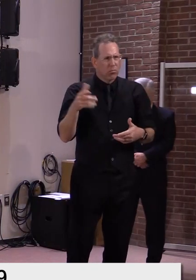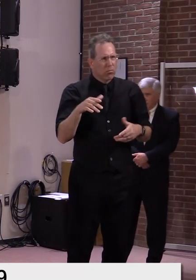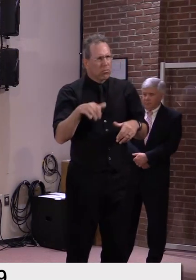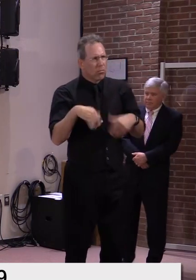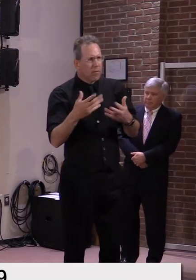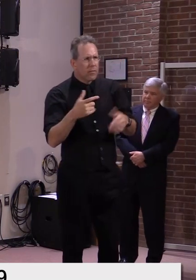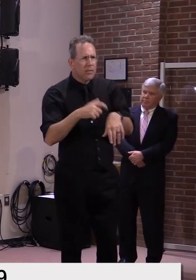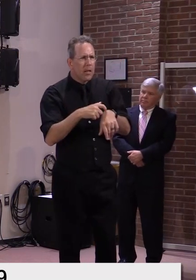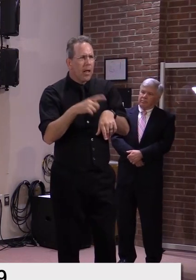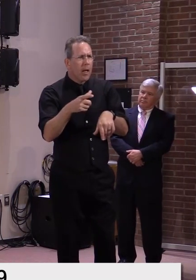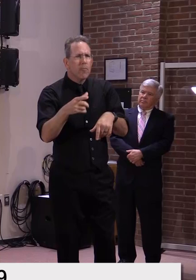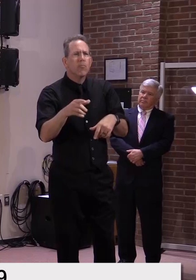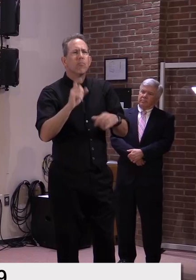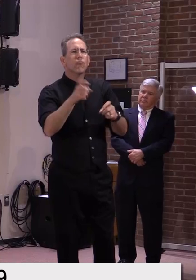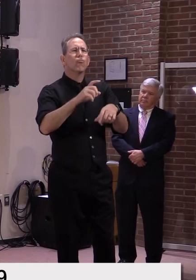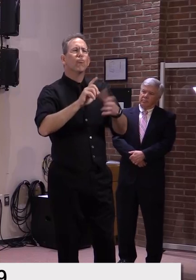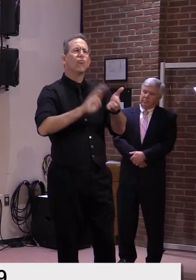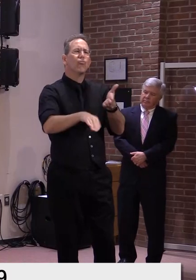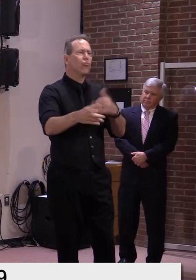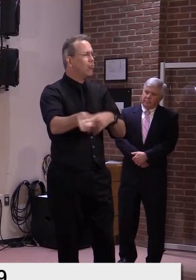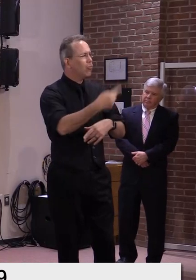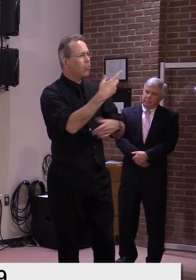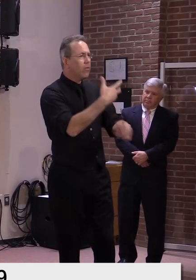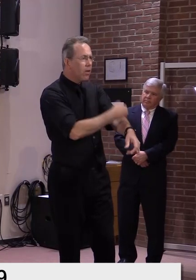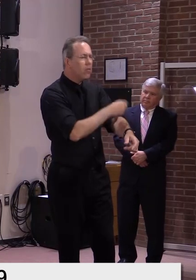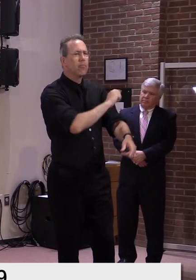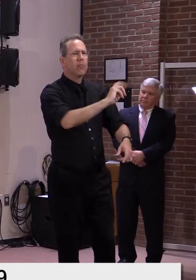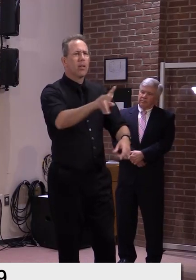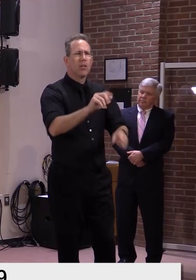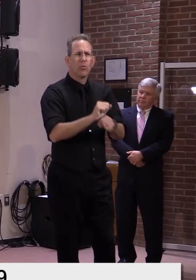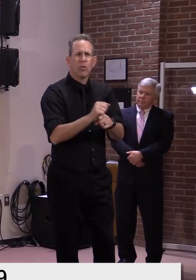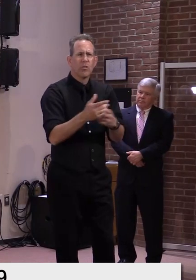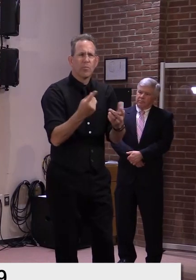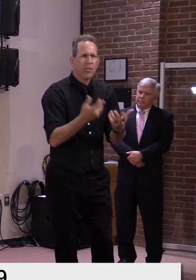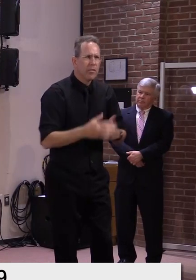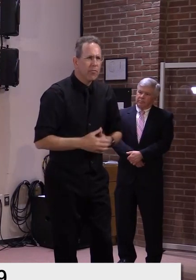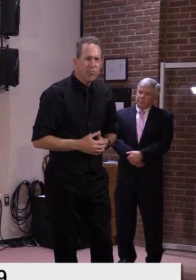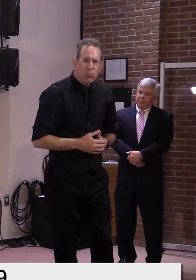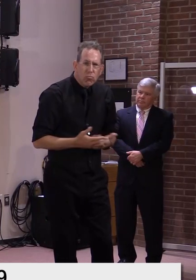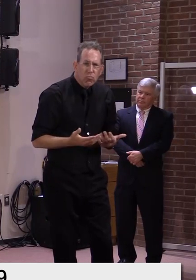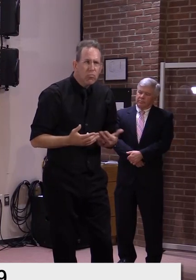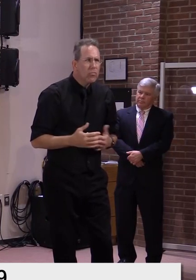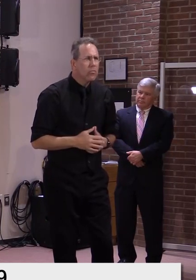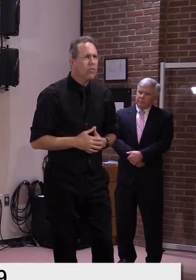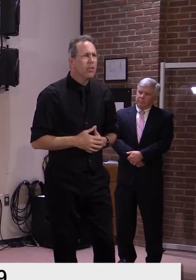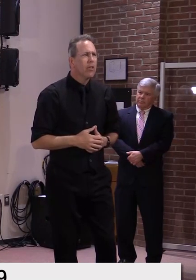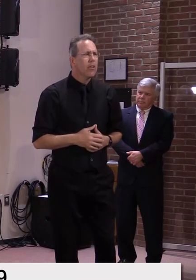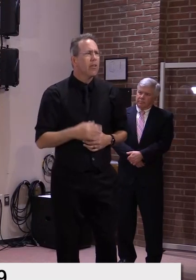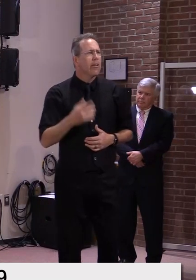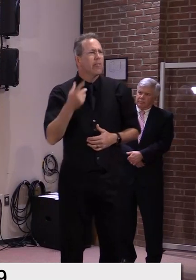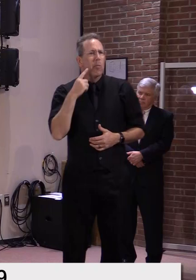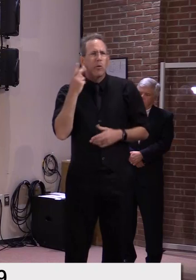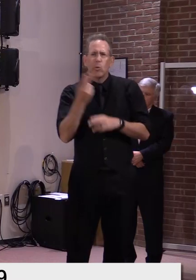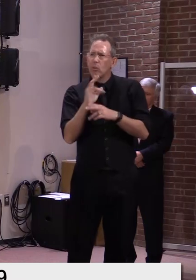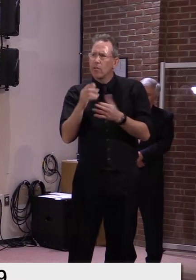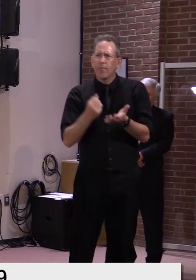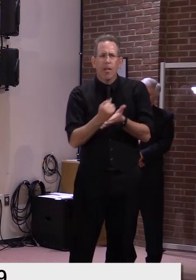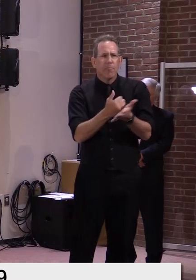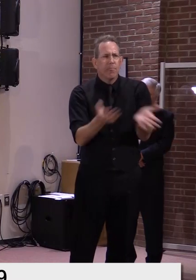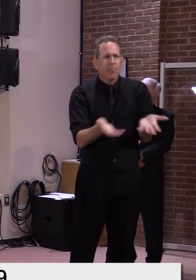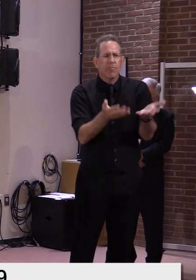for this kind of last stretch of people who still need to get vaccinated to reach that 80% mark? I would say